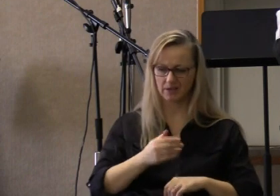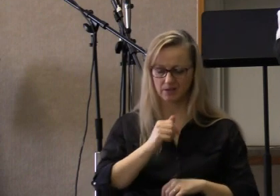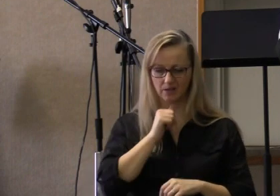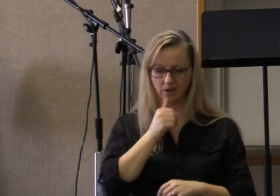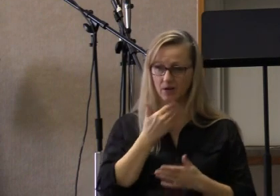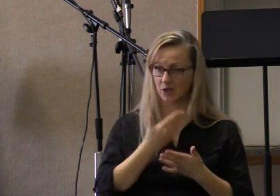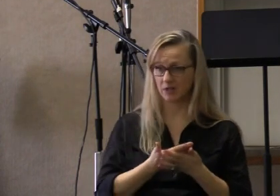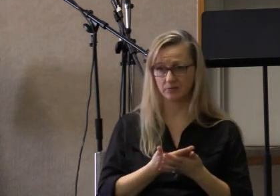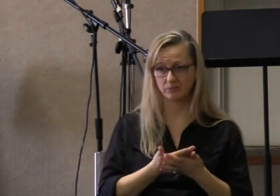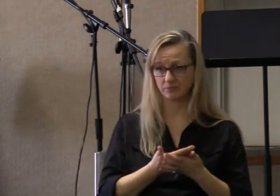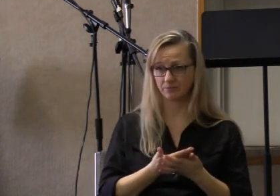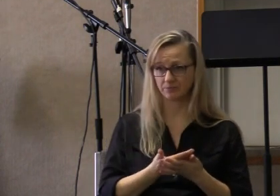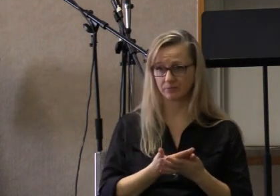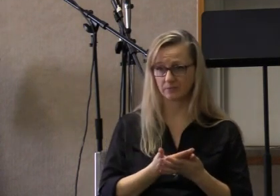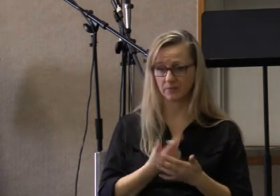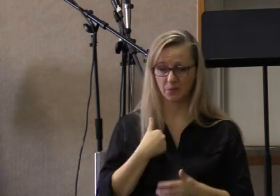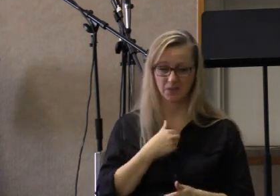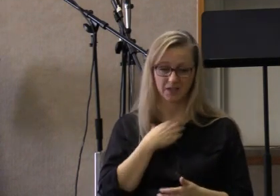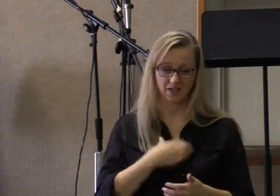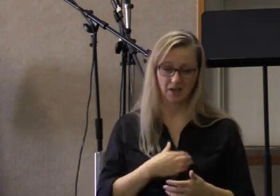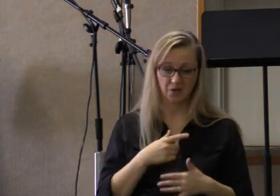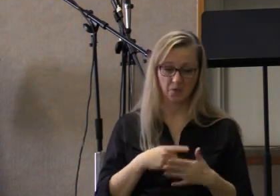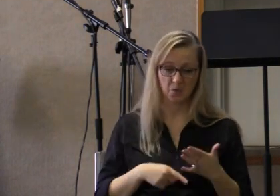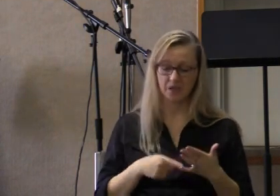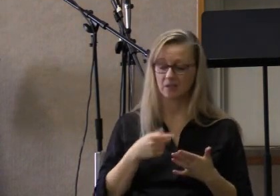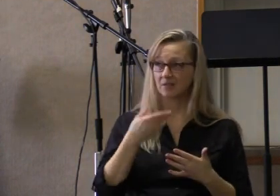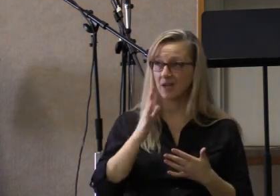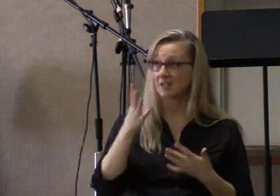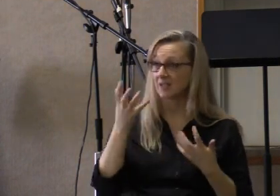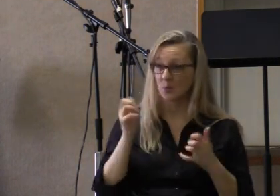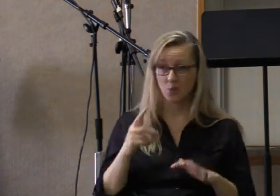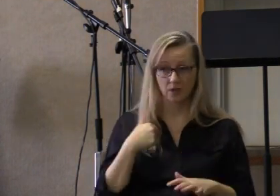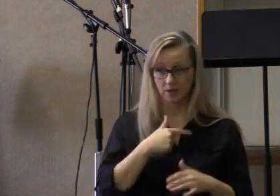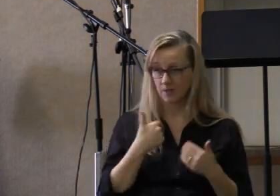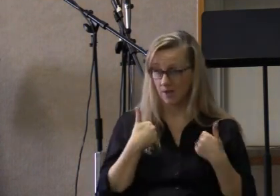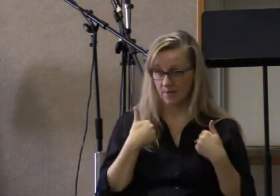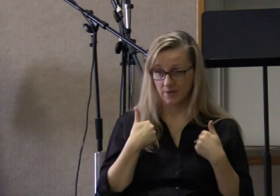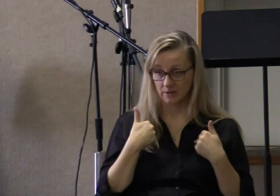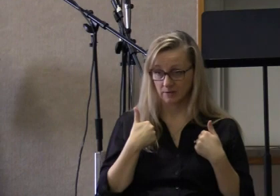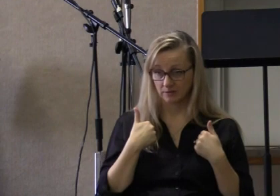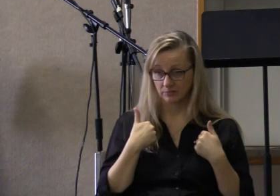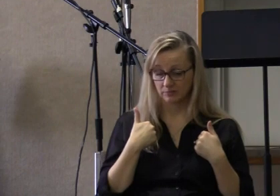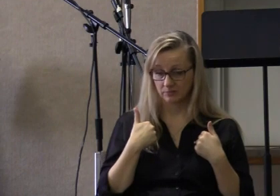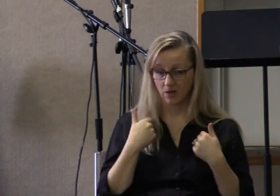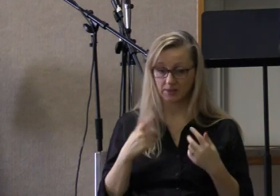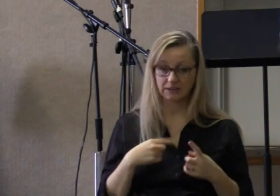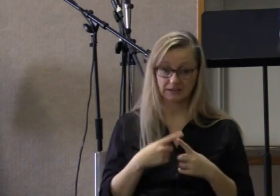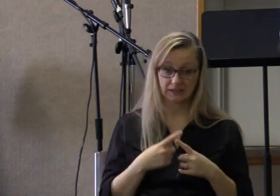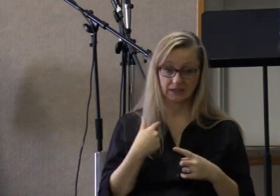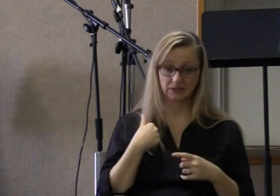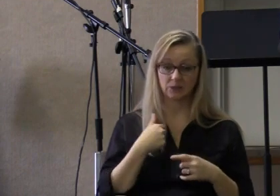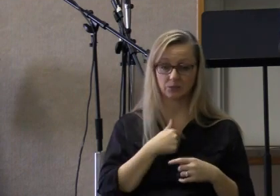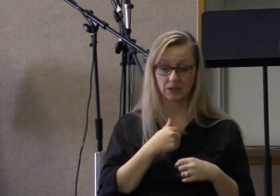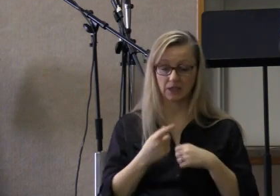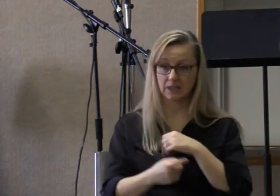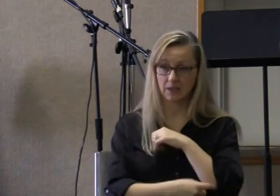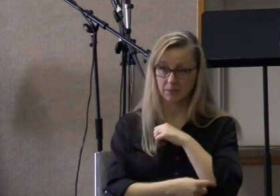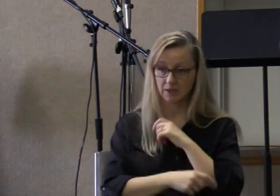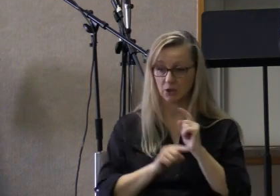We desire what God does not want us to have, and as a result, we are tempted to go